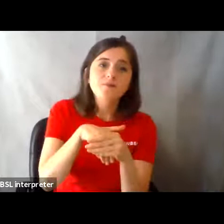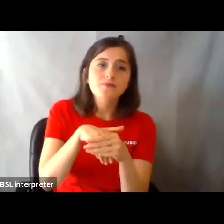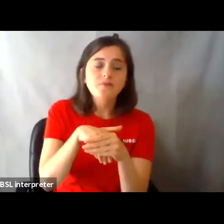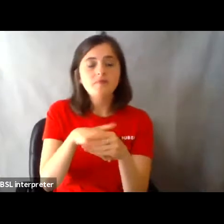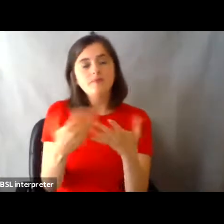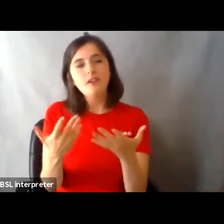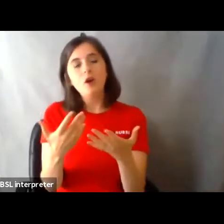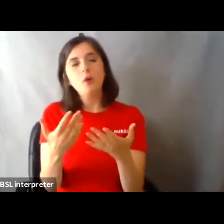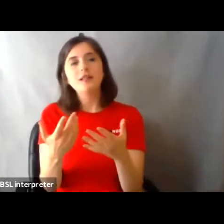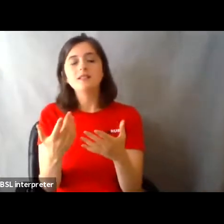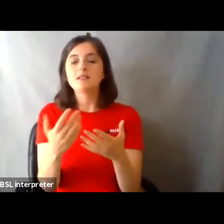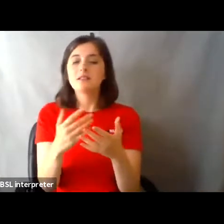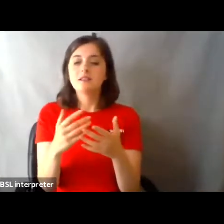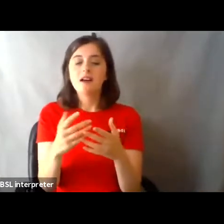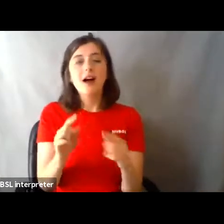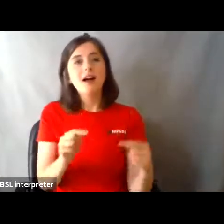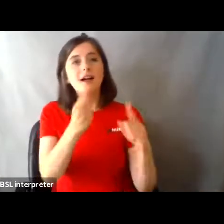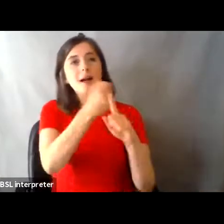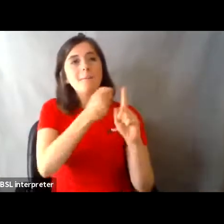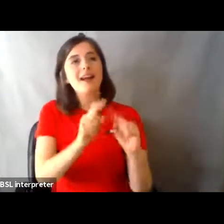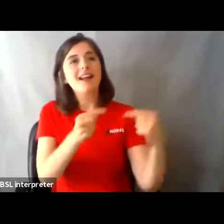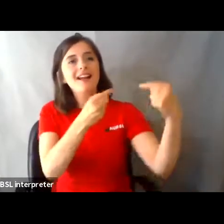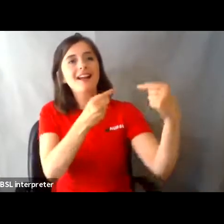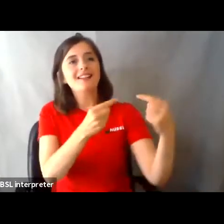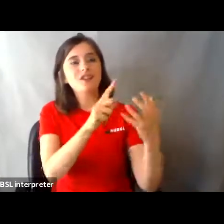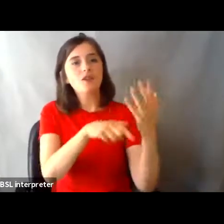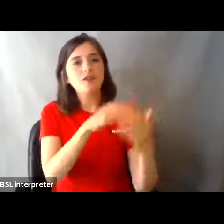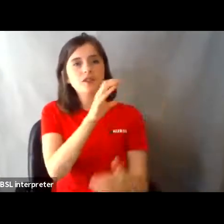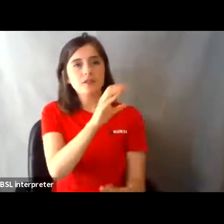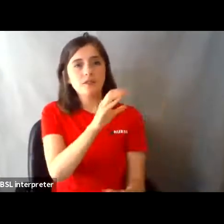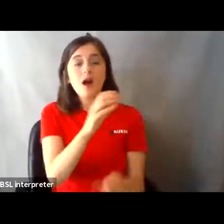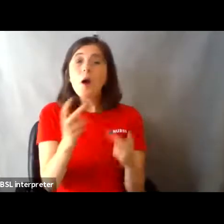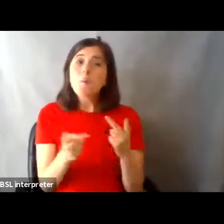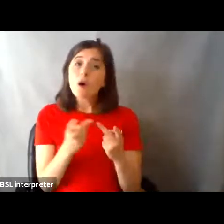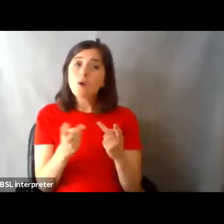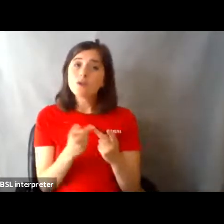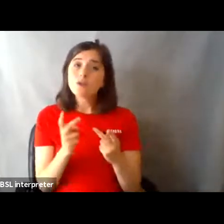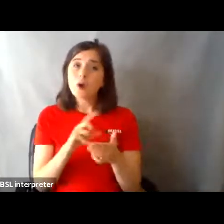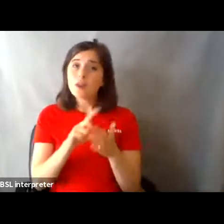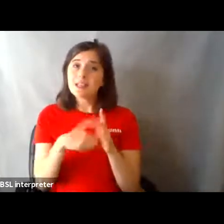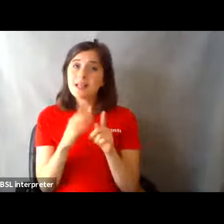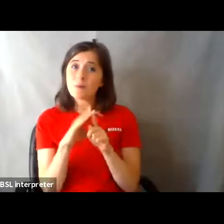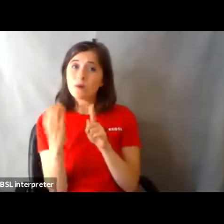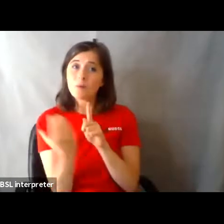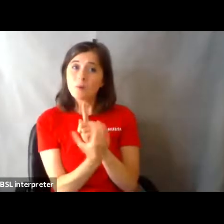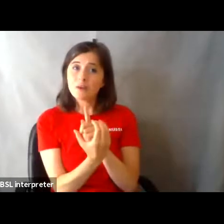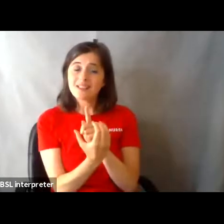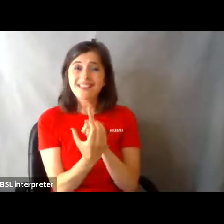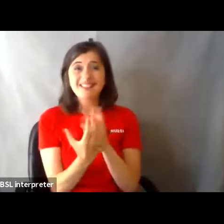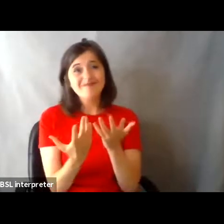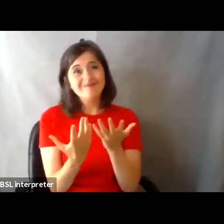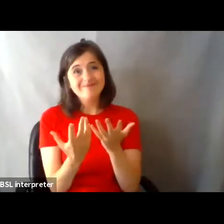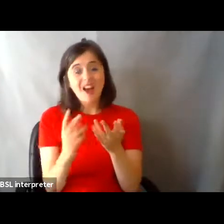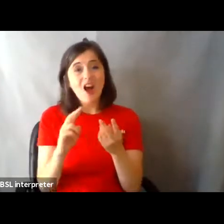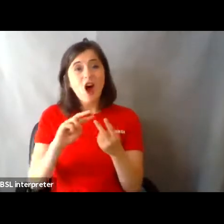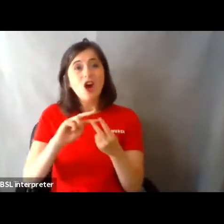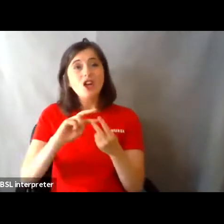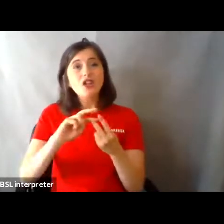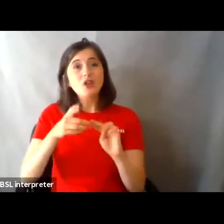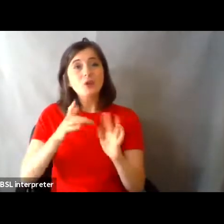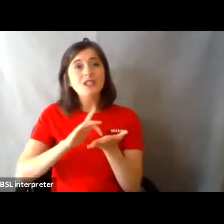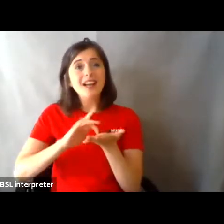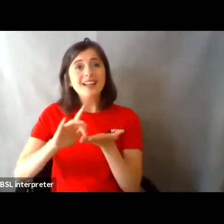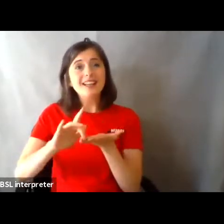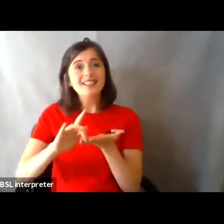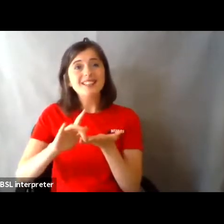credit. And then I think the disabled community also need to take stock of the fact that eugenics is